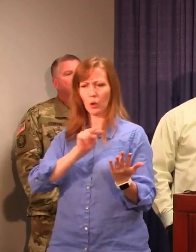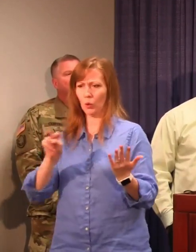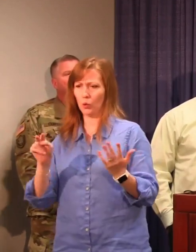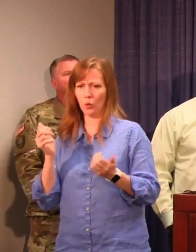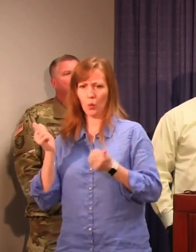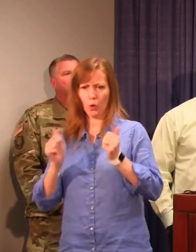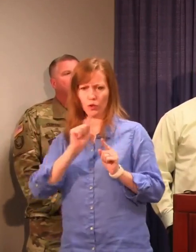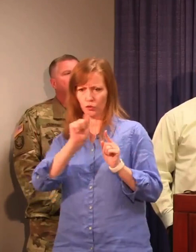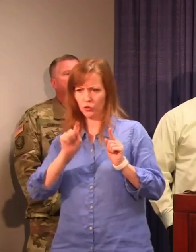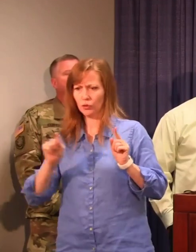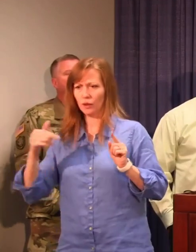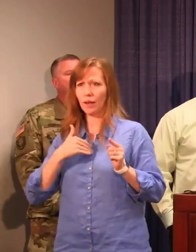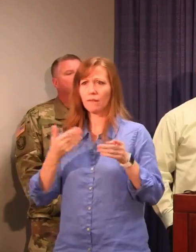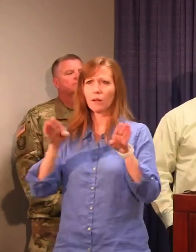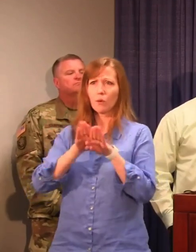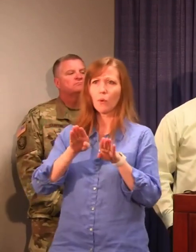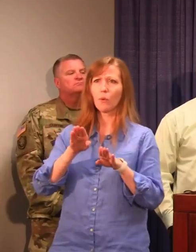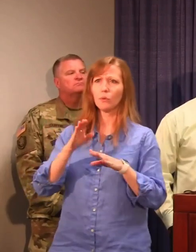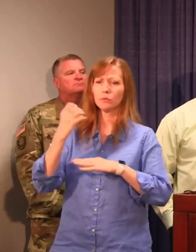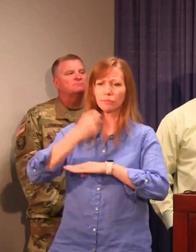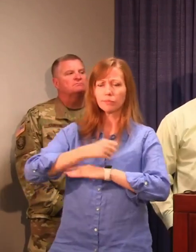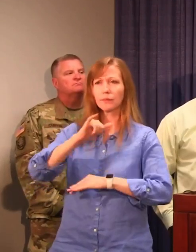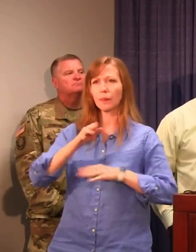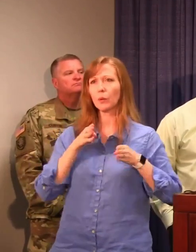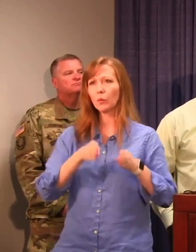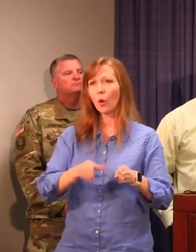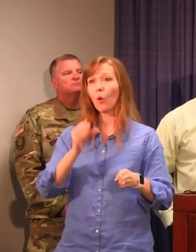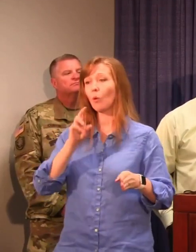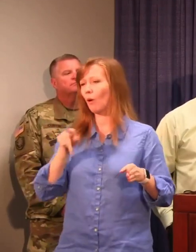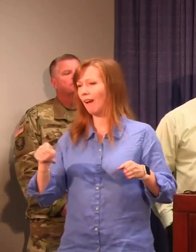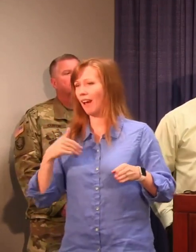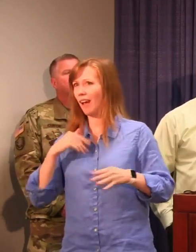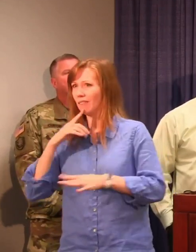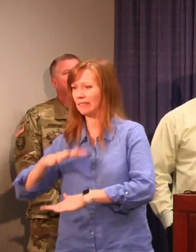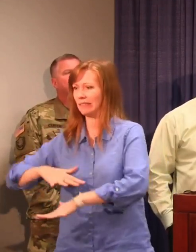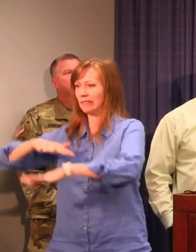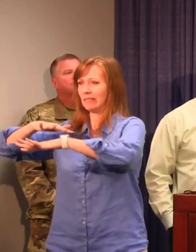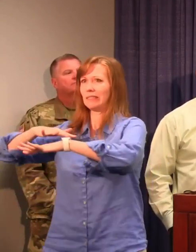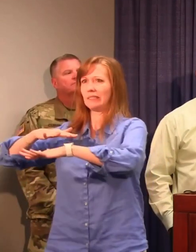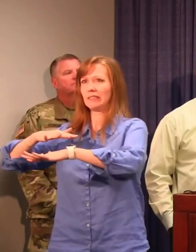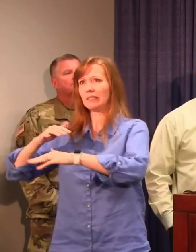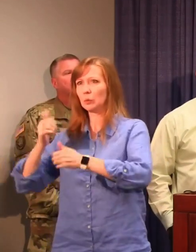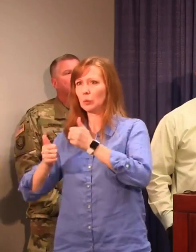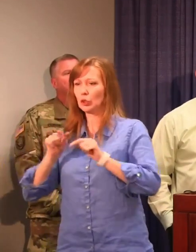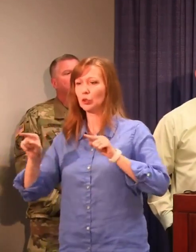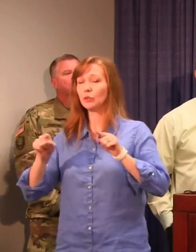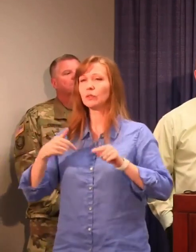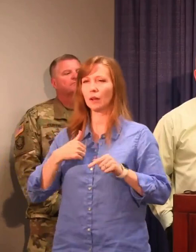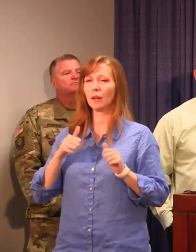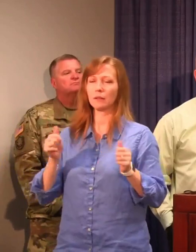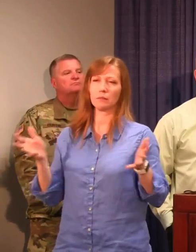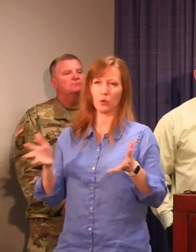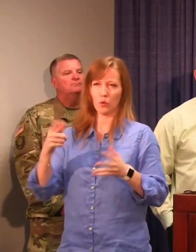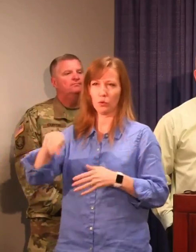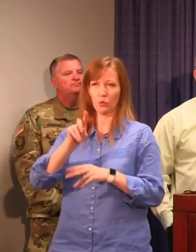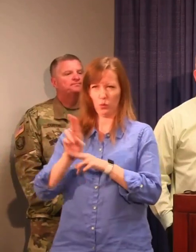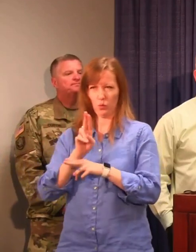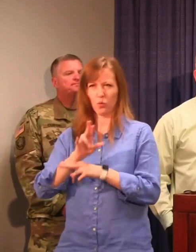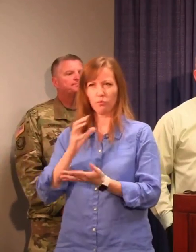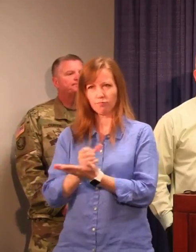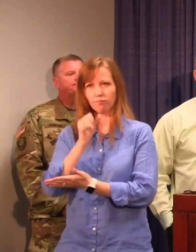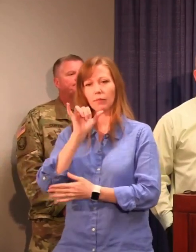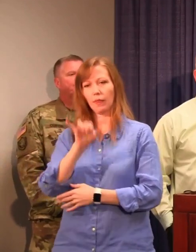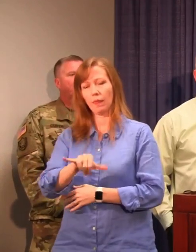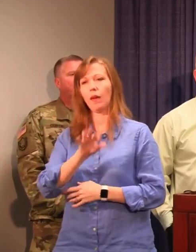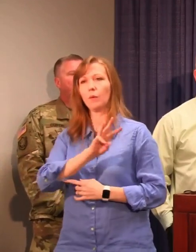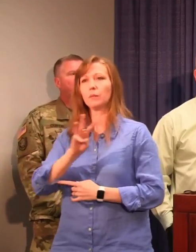high water. So we would encourage citizens to use that. Right now, we've got about 18 corridors across the southern